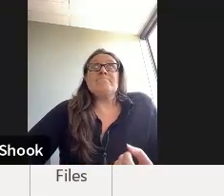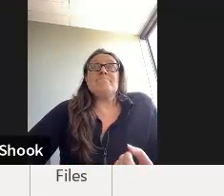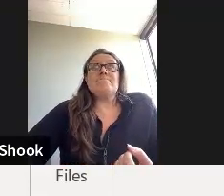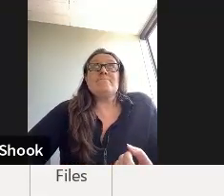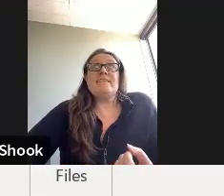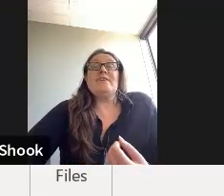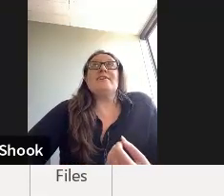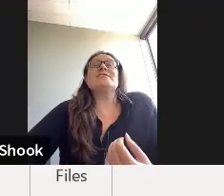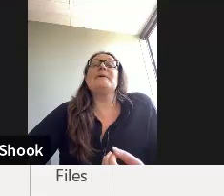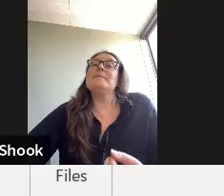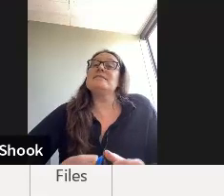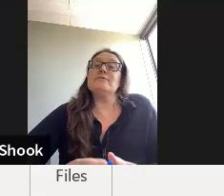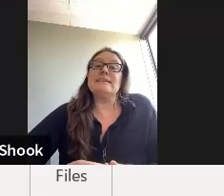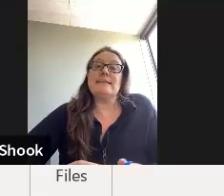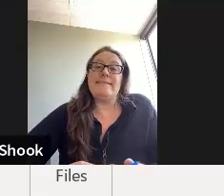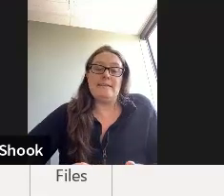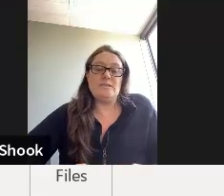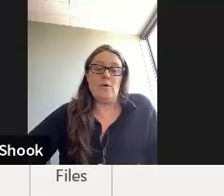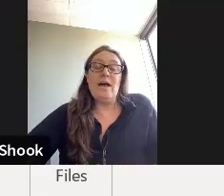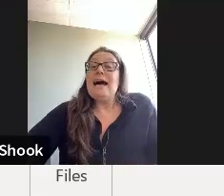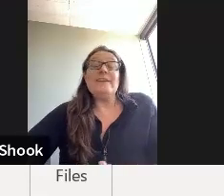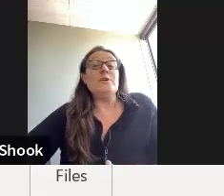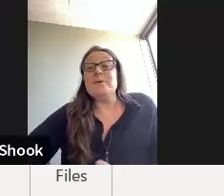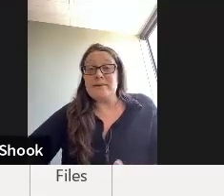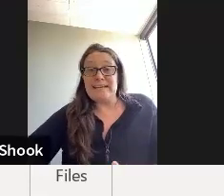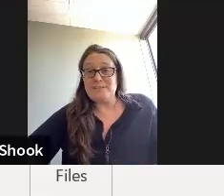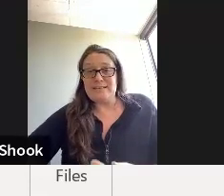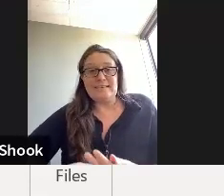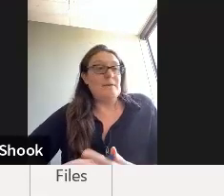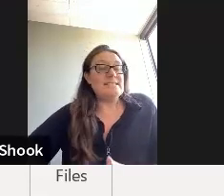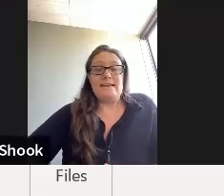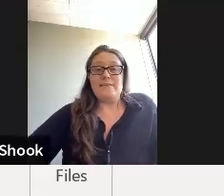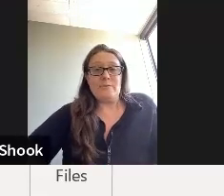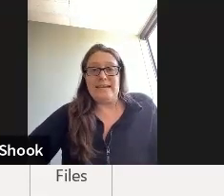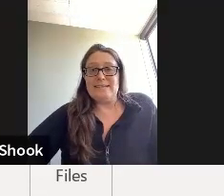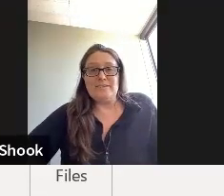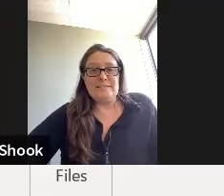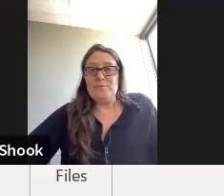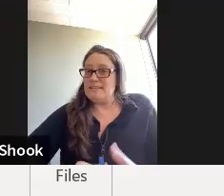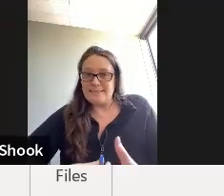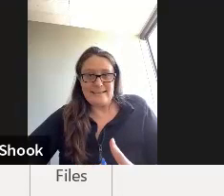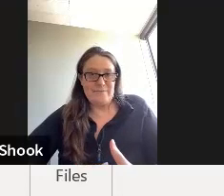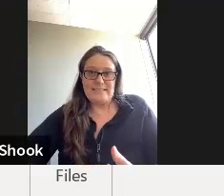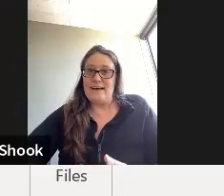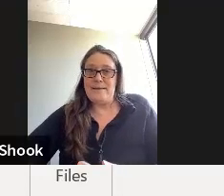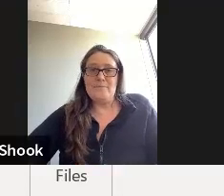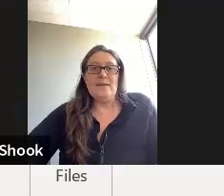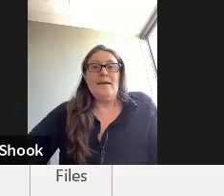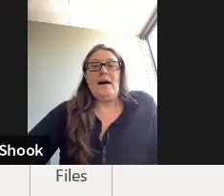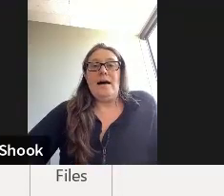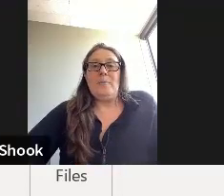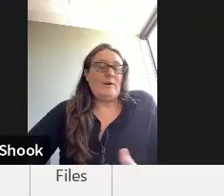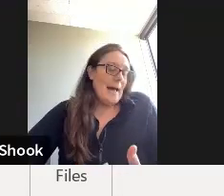some, there are some elements of risk in that. So I don't know what the right answer is. I'm not saying that the right answer is police every